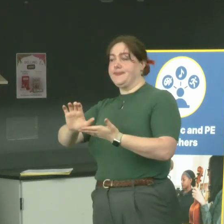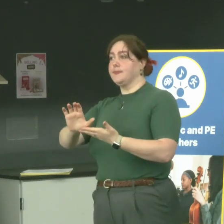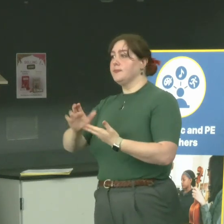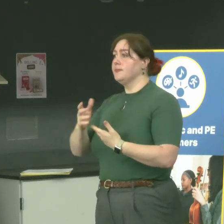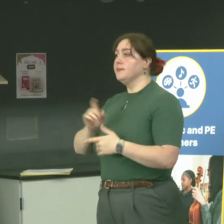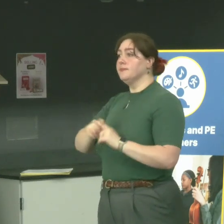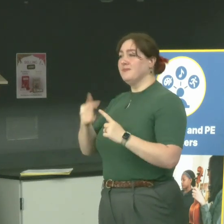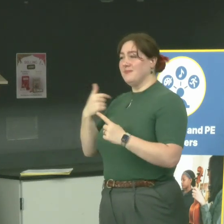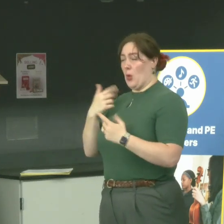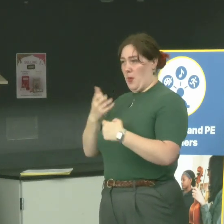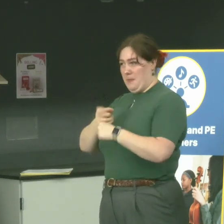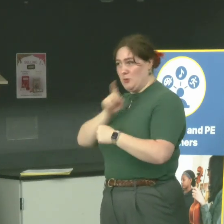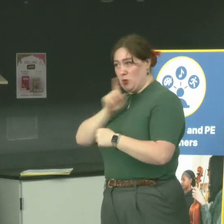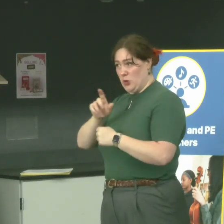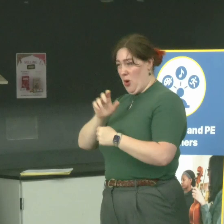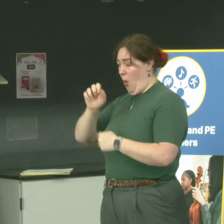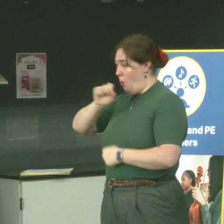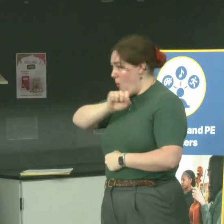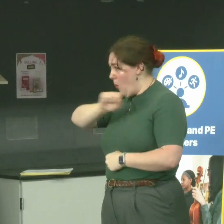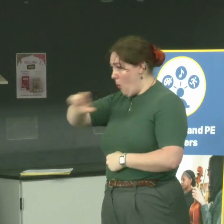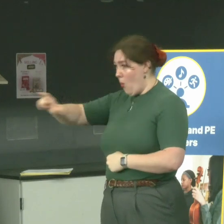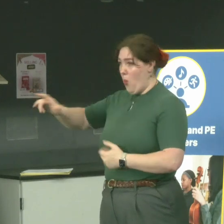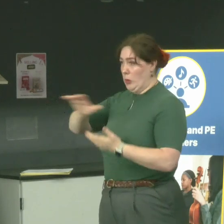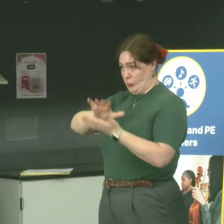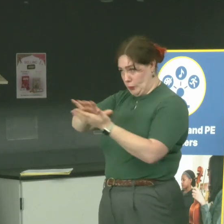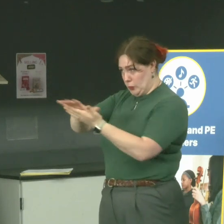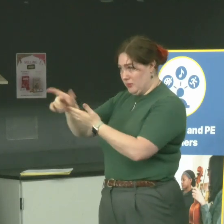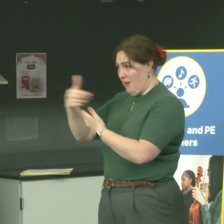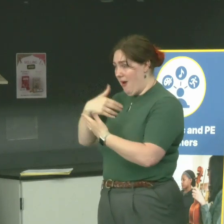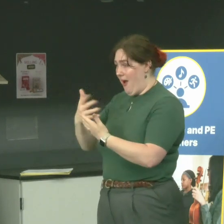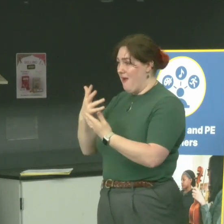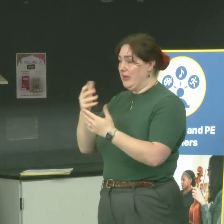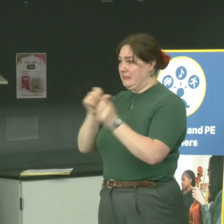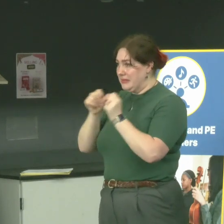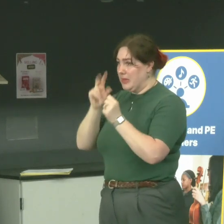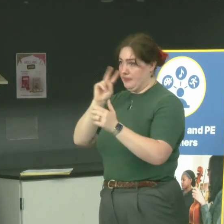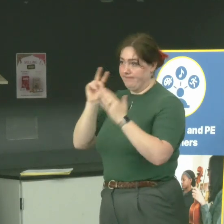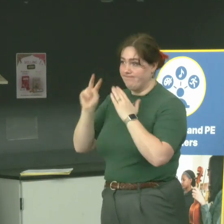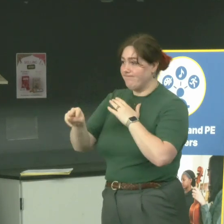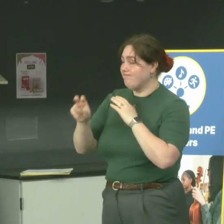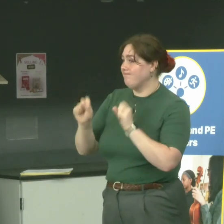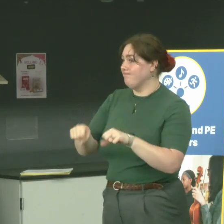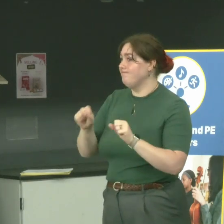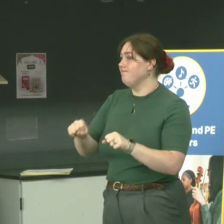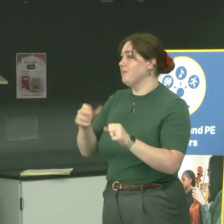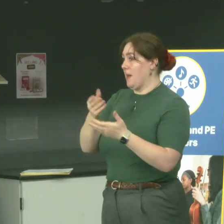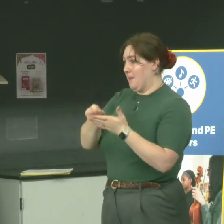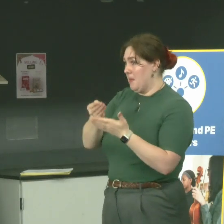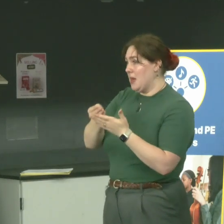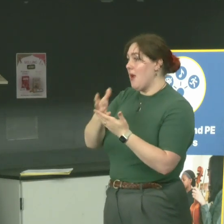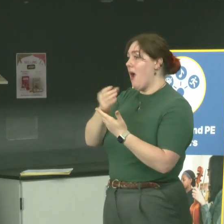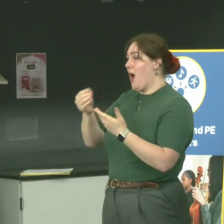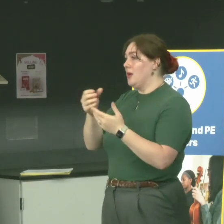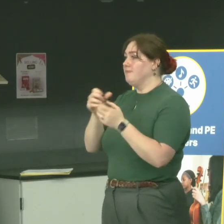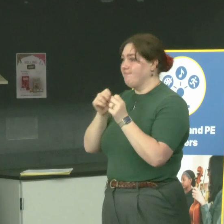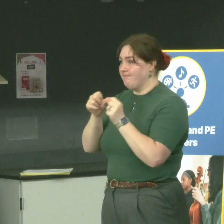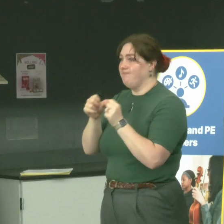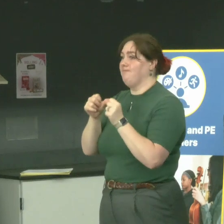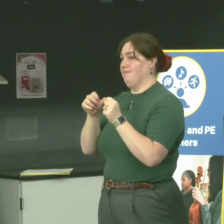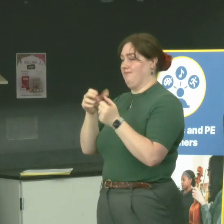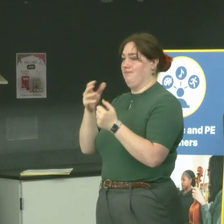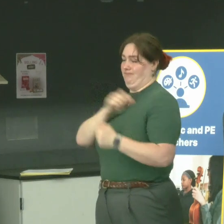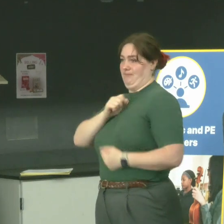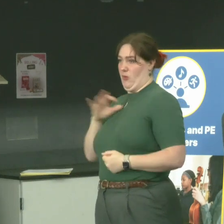that all of our schools have consistent, predictable funding, consistent and predictable staffing as we move forward. So this is